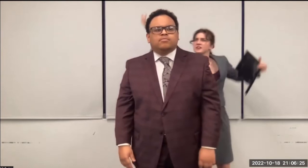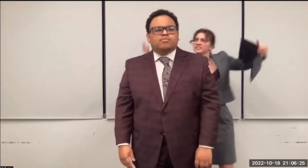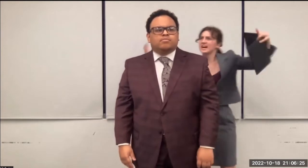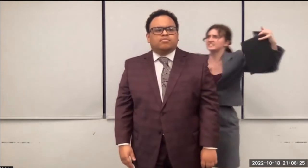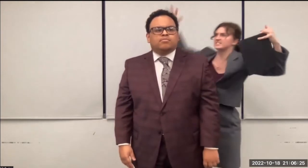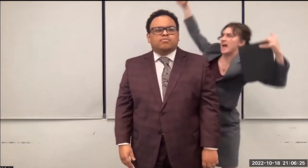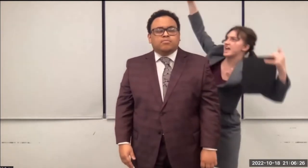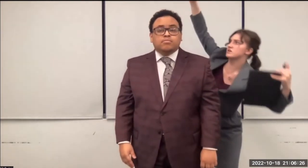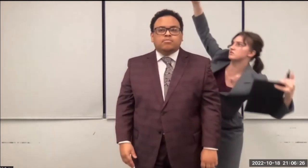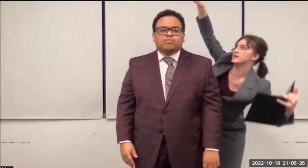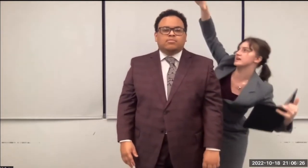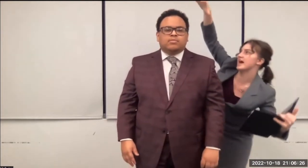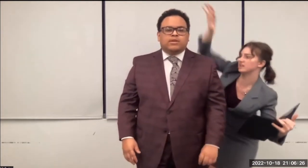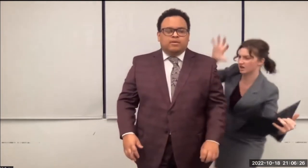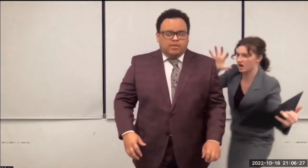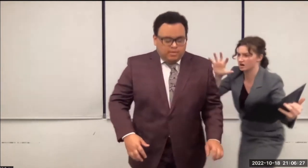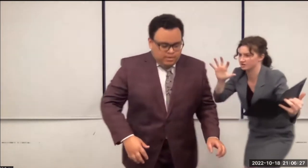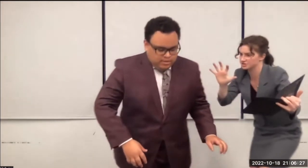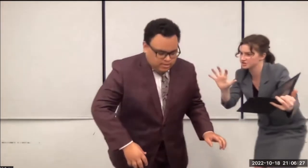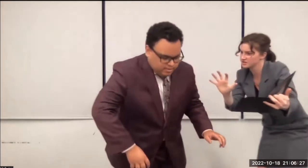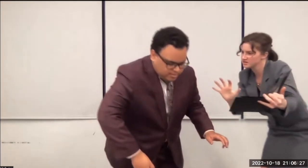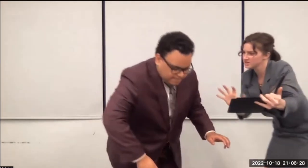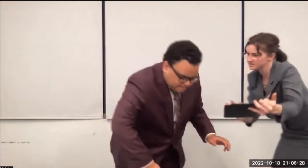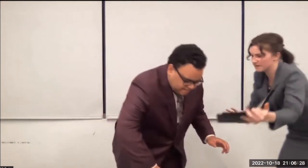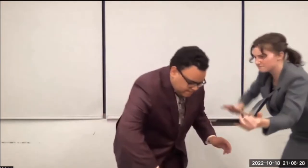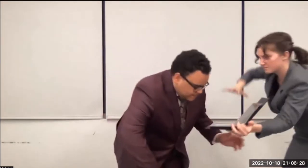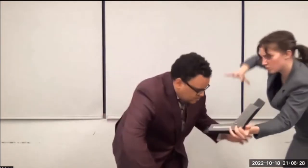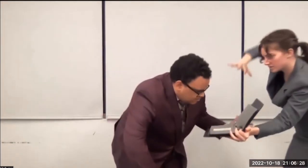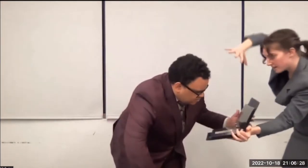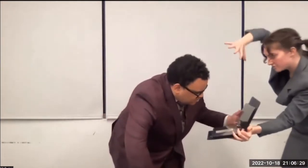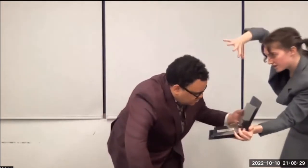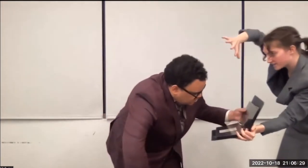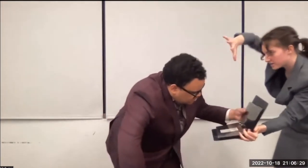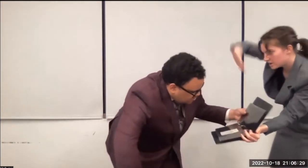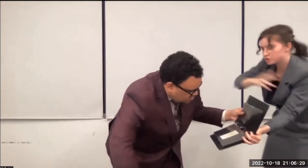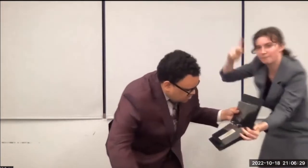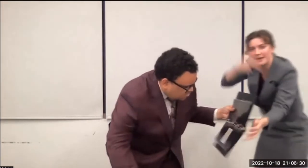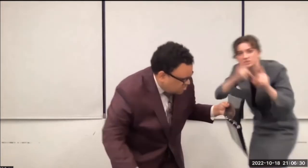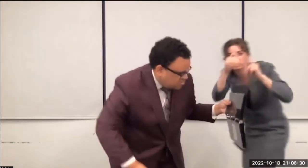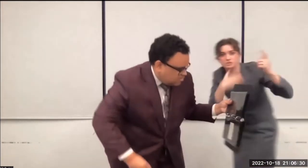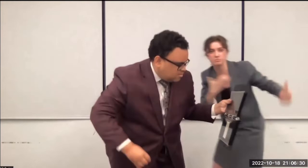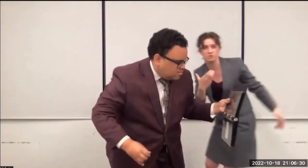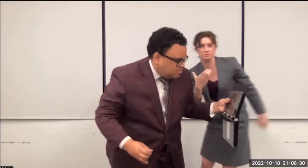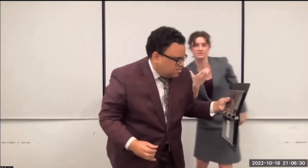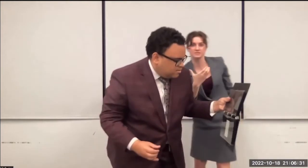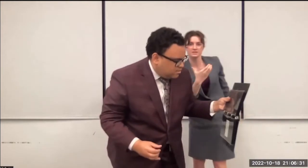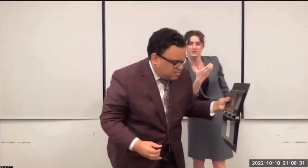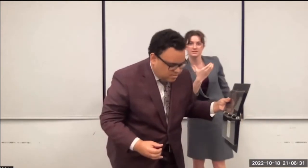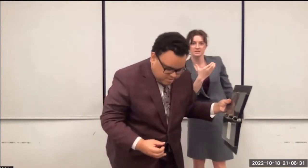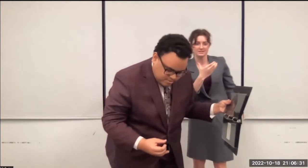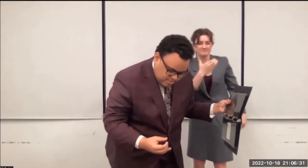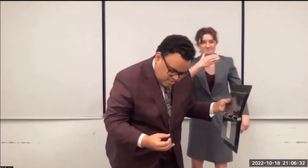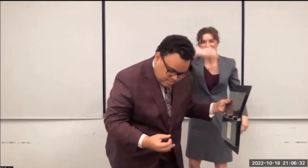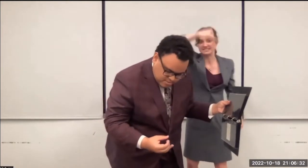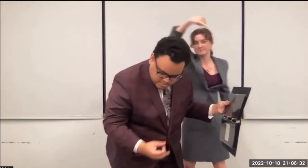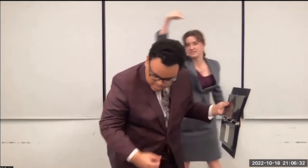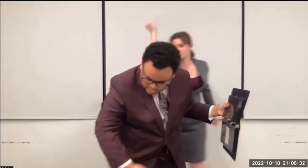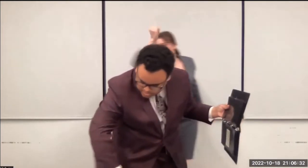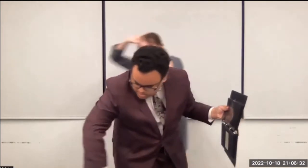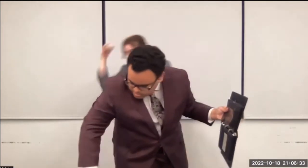less angry and large, something more subject to a painter's moods. He dipped his brush in the